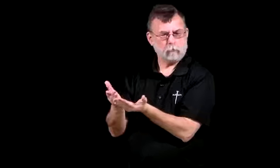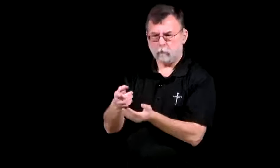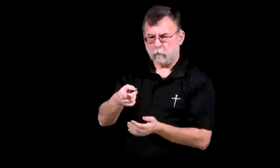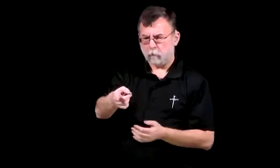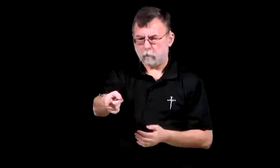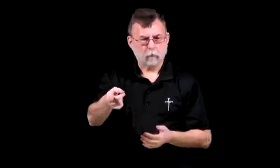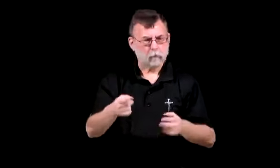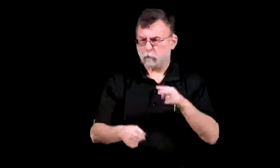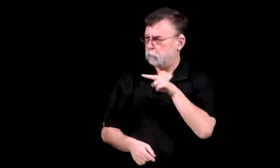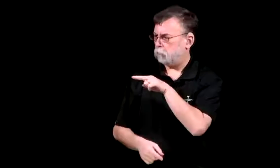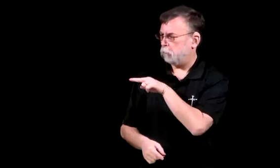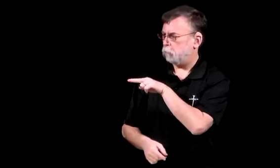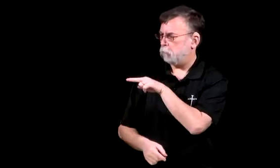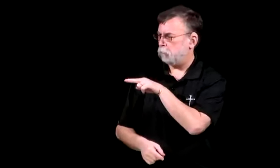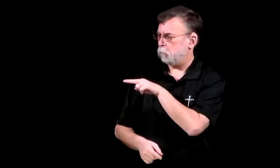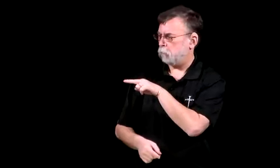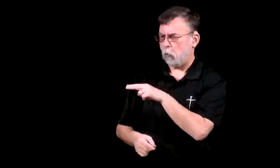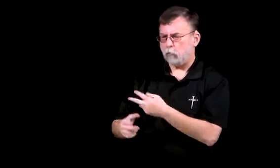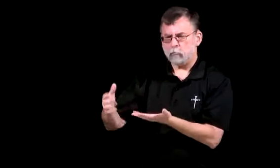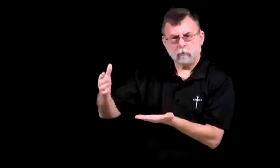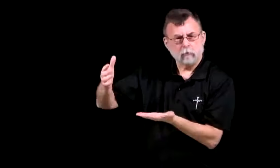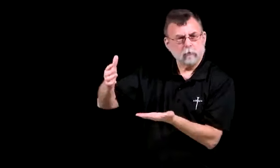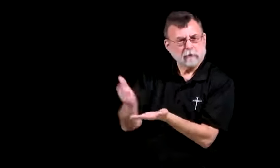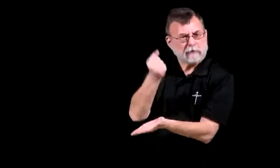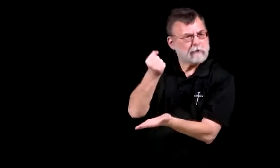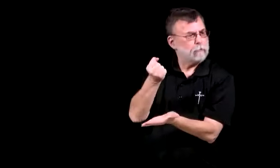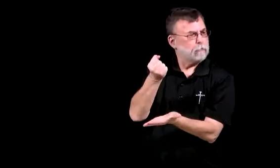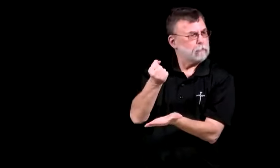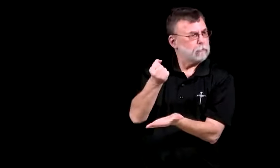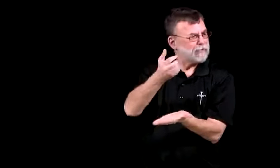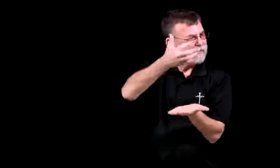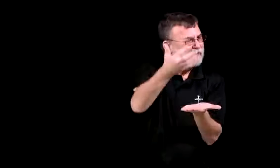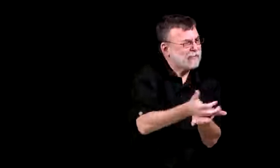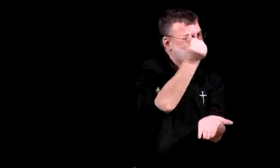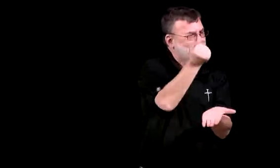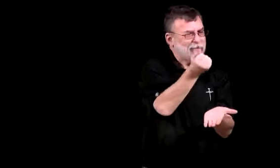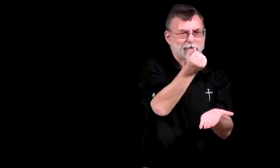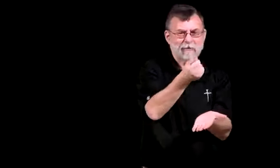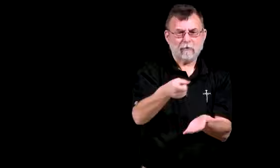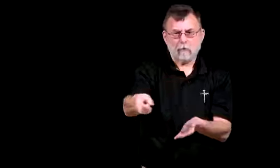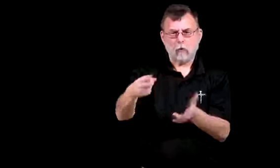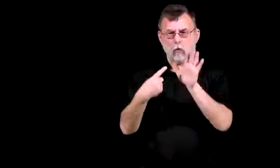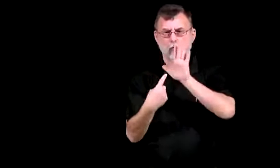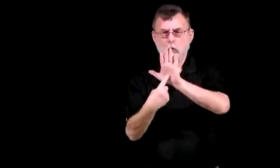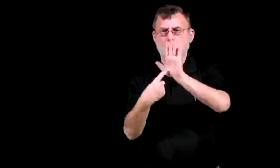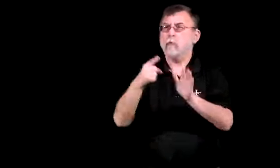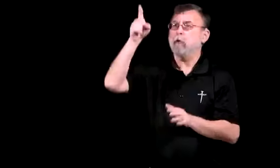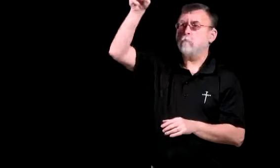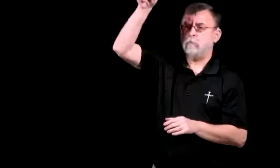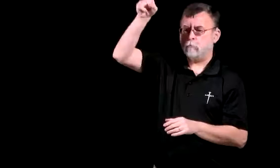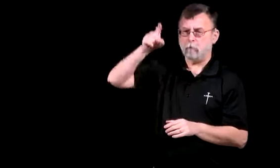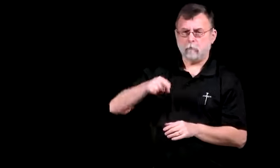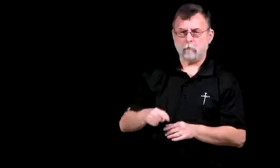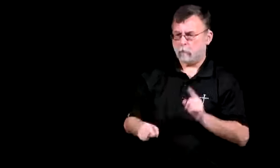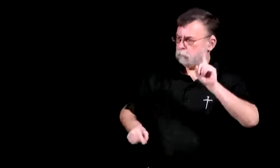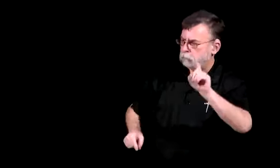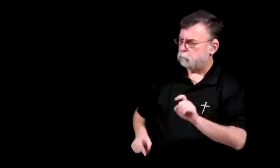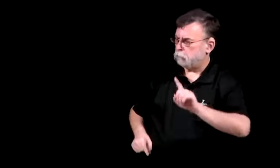talking about something related to the Bible. And Shannon observes this and seizes that opportunity to